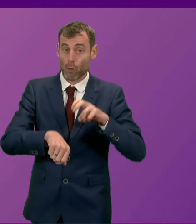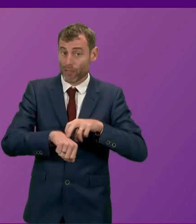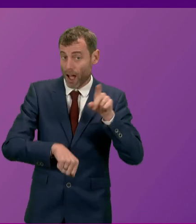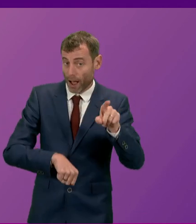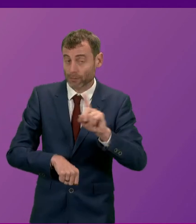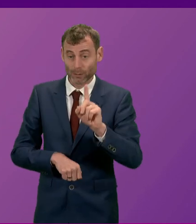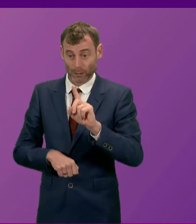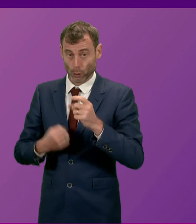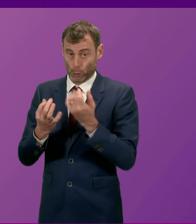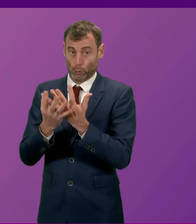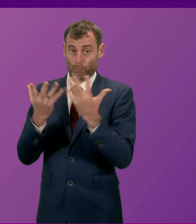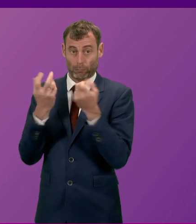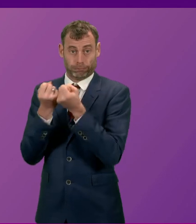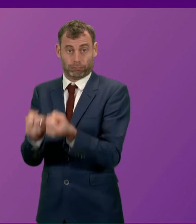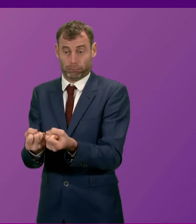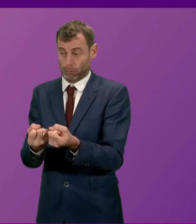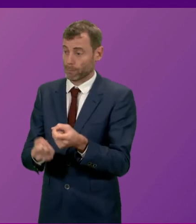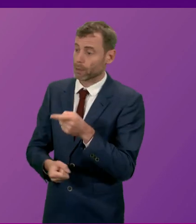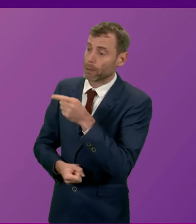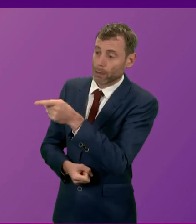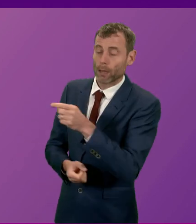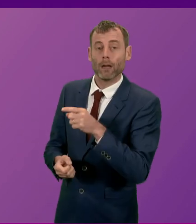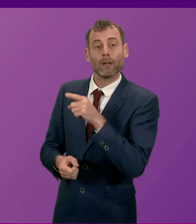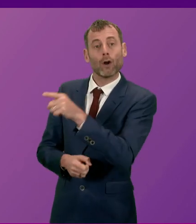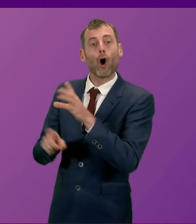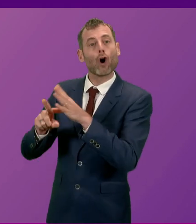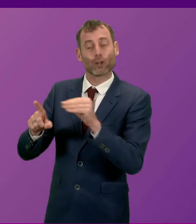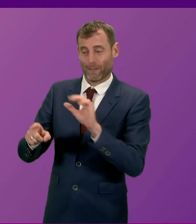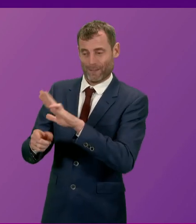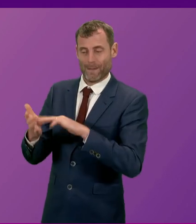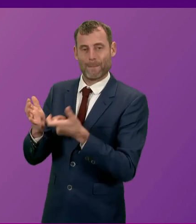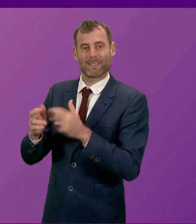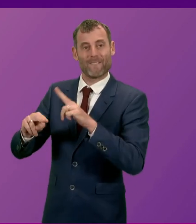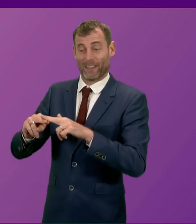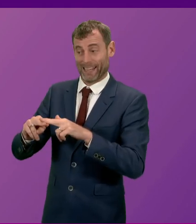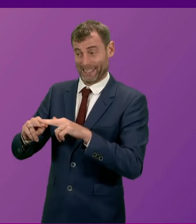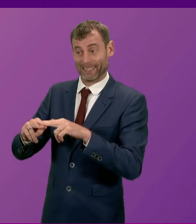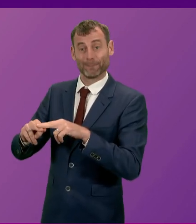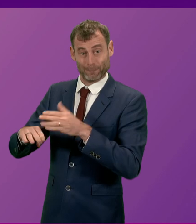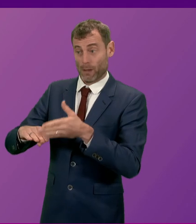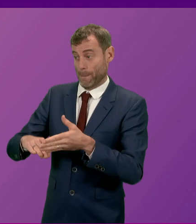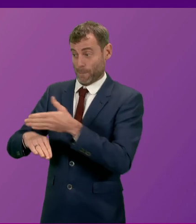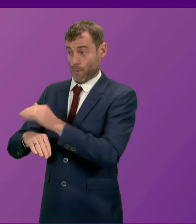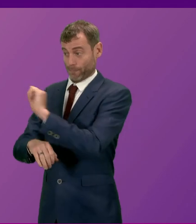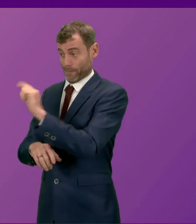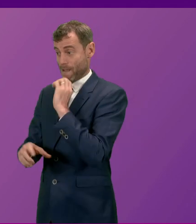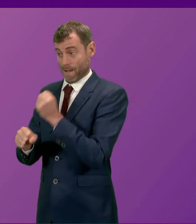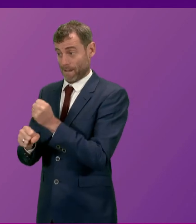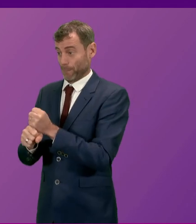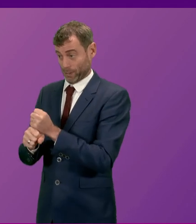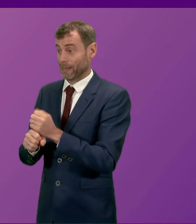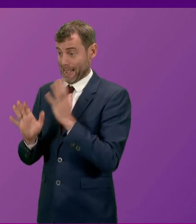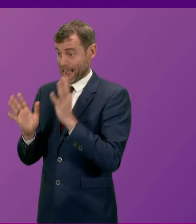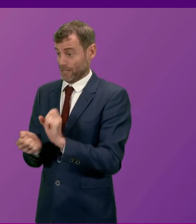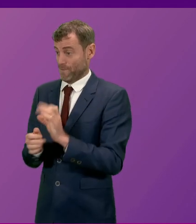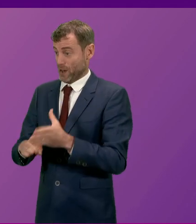by Mr. Findlay's colleagues in government before the general election. It's been taken by the new Labour government